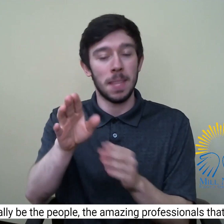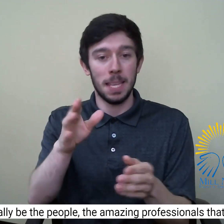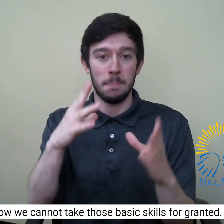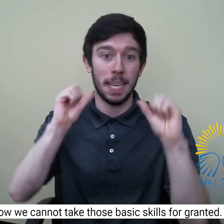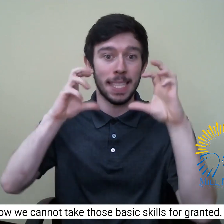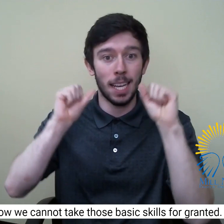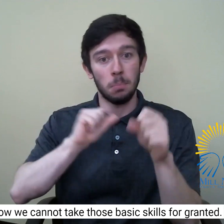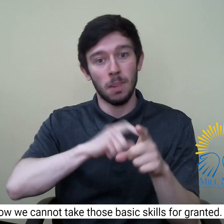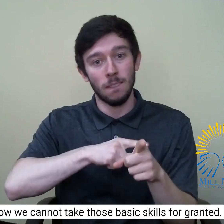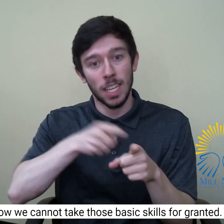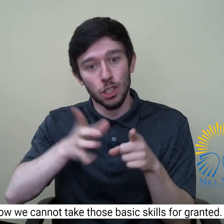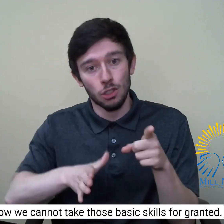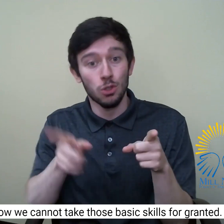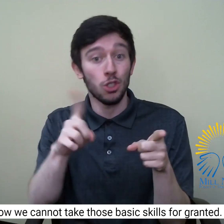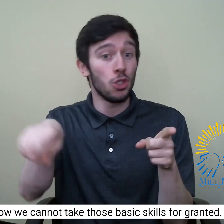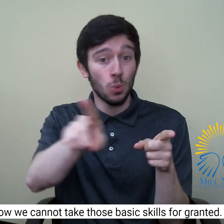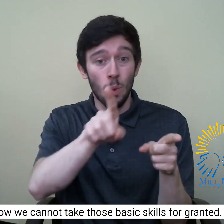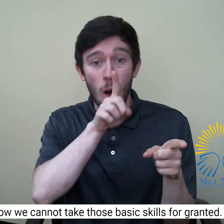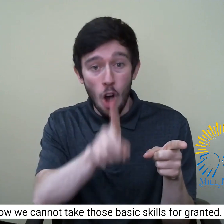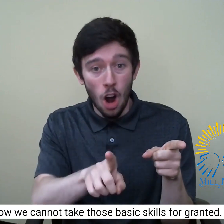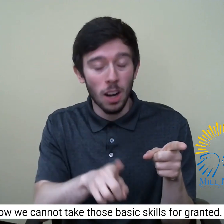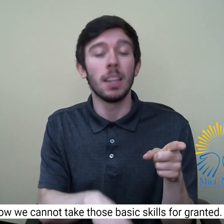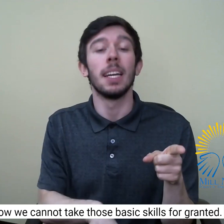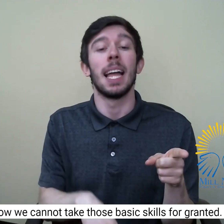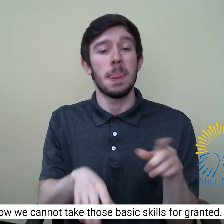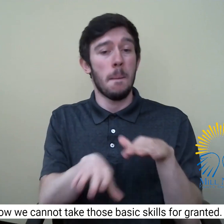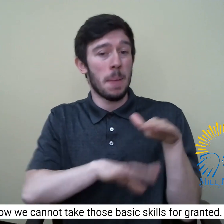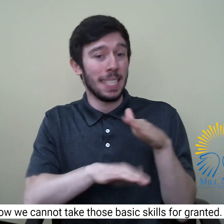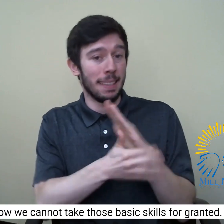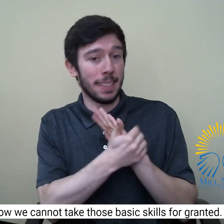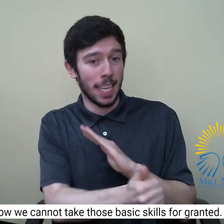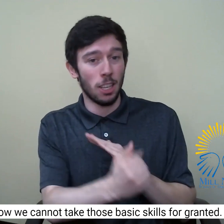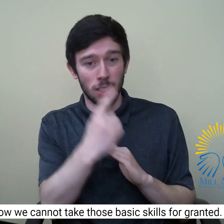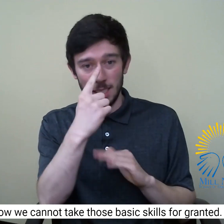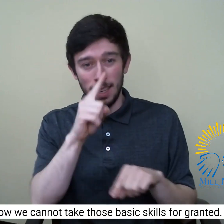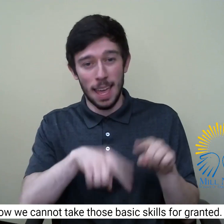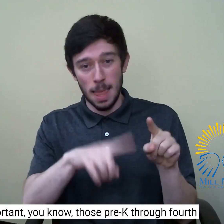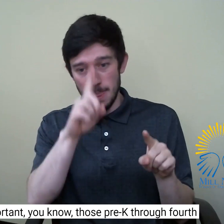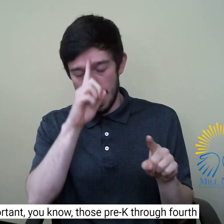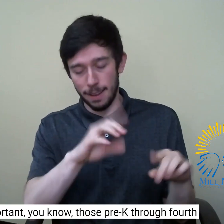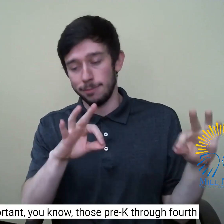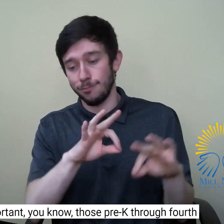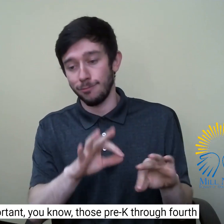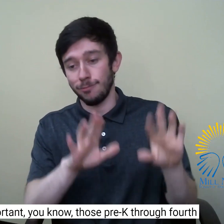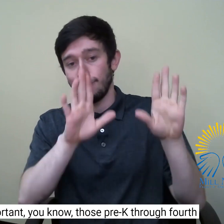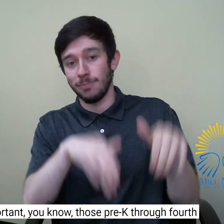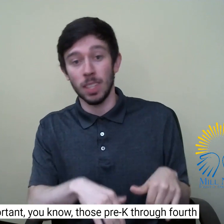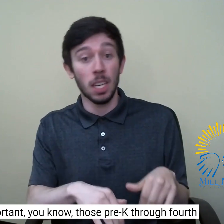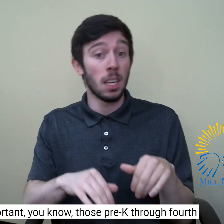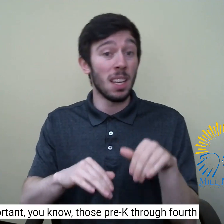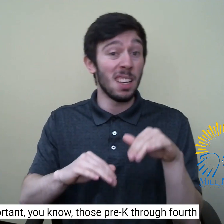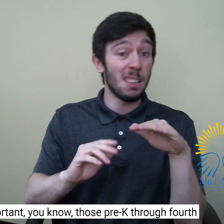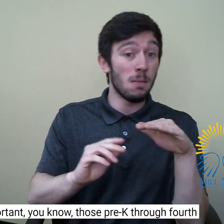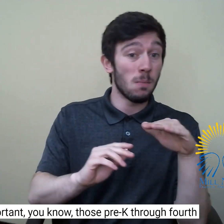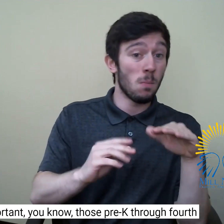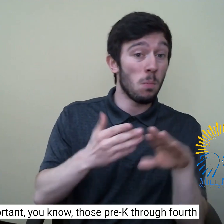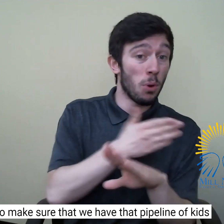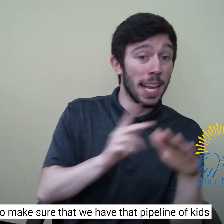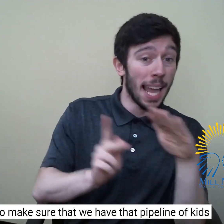that you guys are, and how we cannot take those basic skills for granted, and how important those pre-K through 4th grade